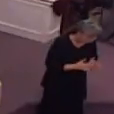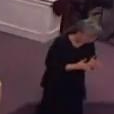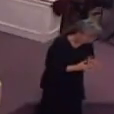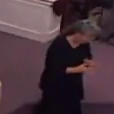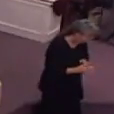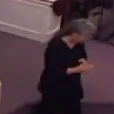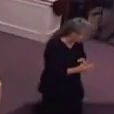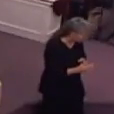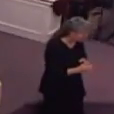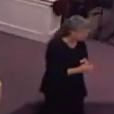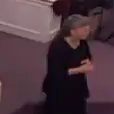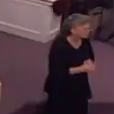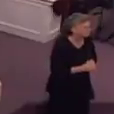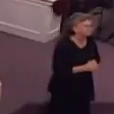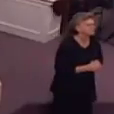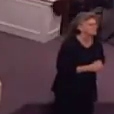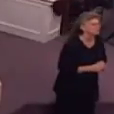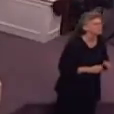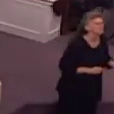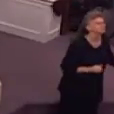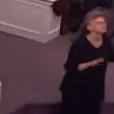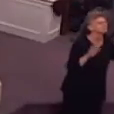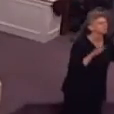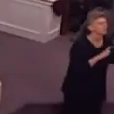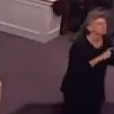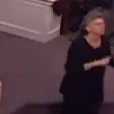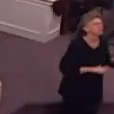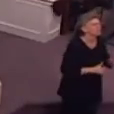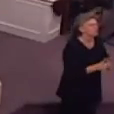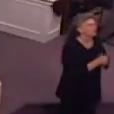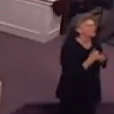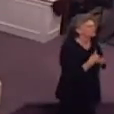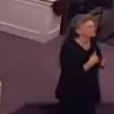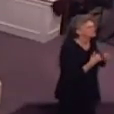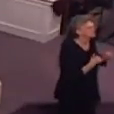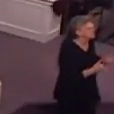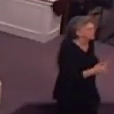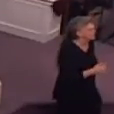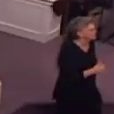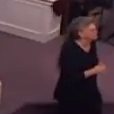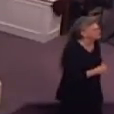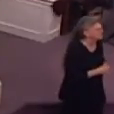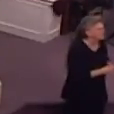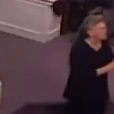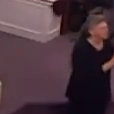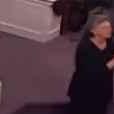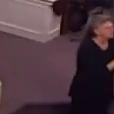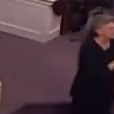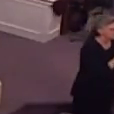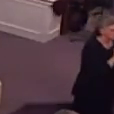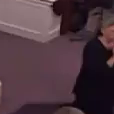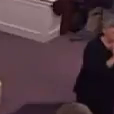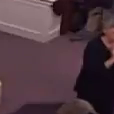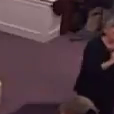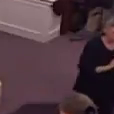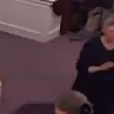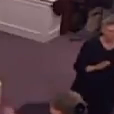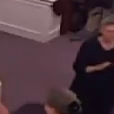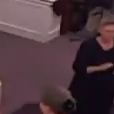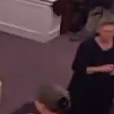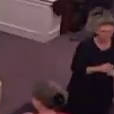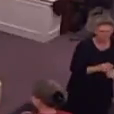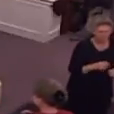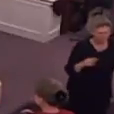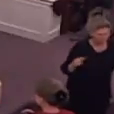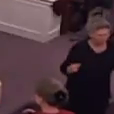Jesus, we turn ourselves to you. Lord, help us today. Lord, I pray you bless the lonely, bless